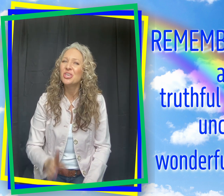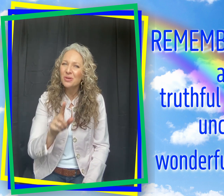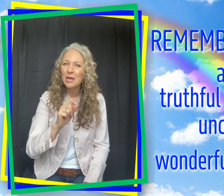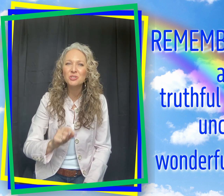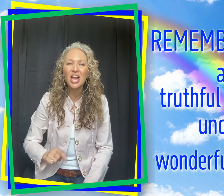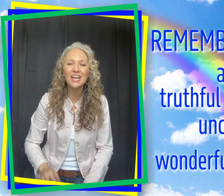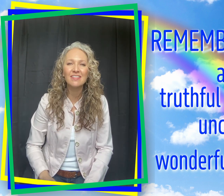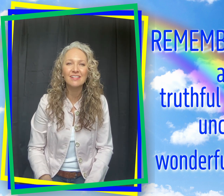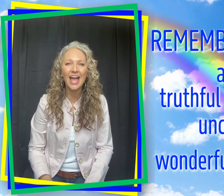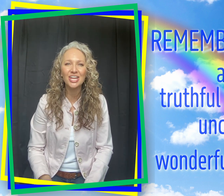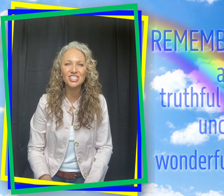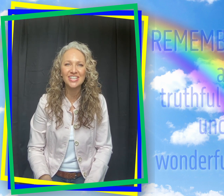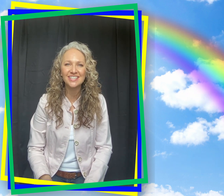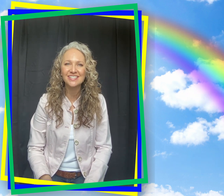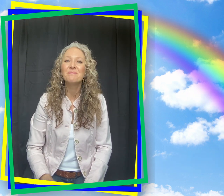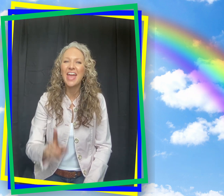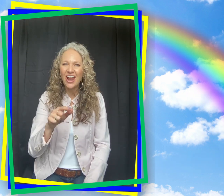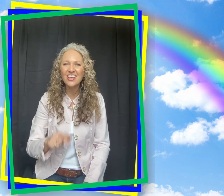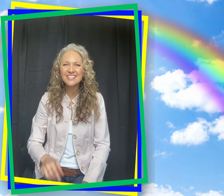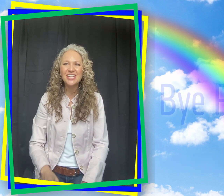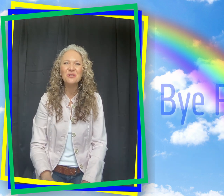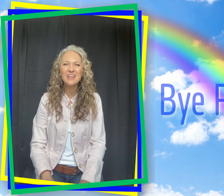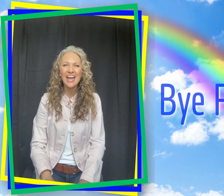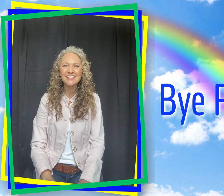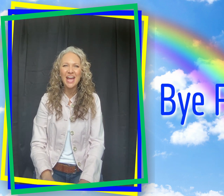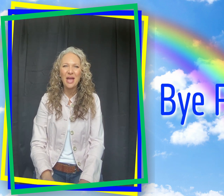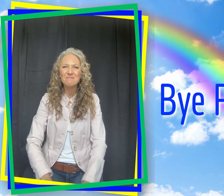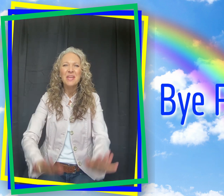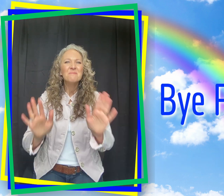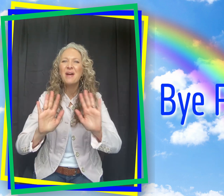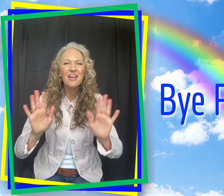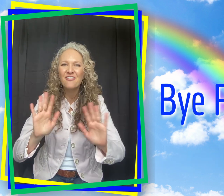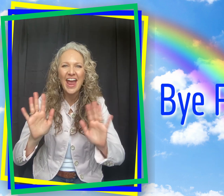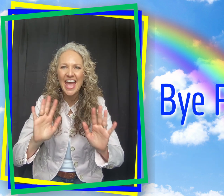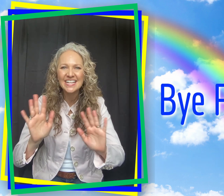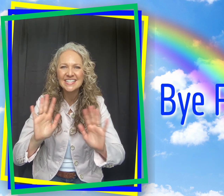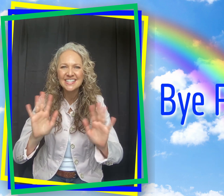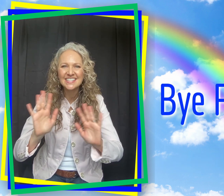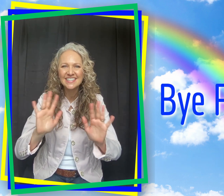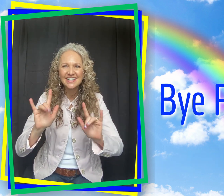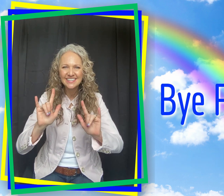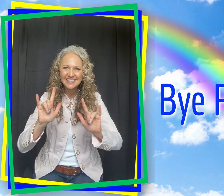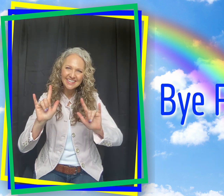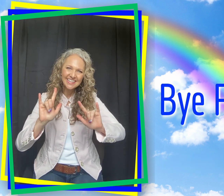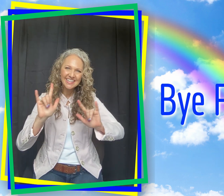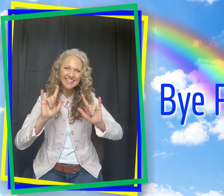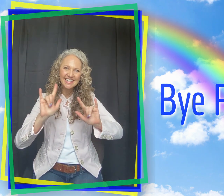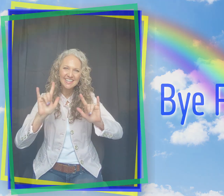signing. You keep shining the light of Jesus, and I'll see you next time. Bye, friends.